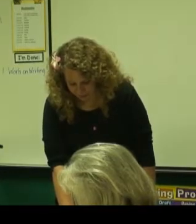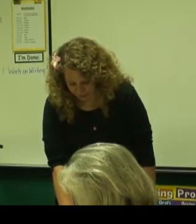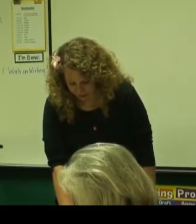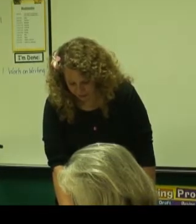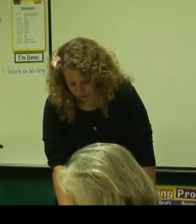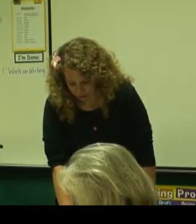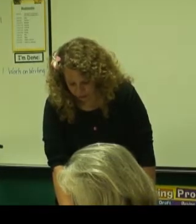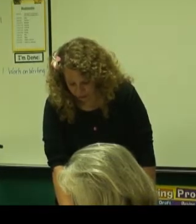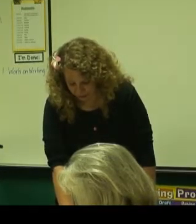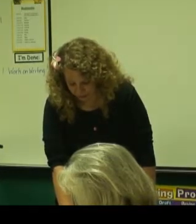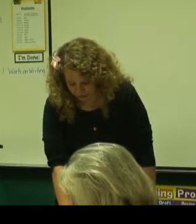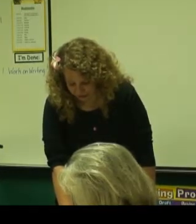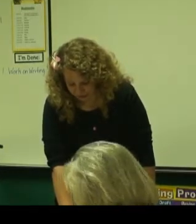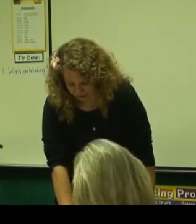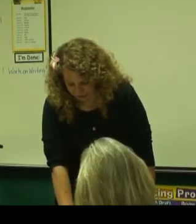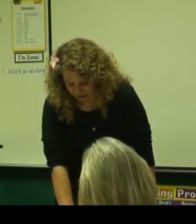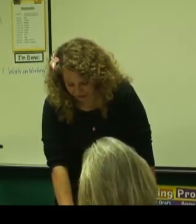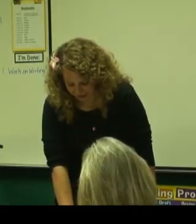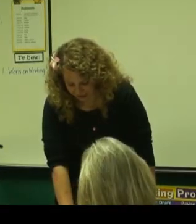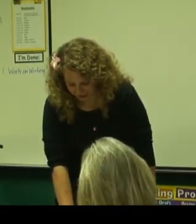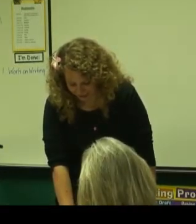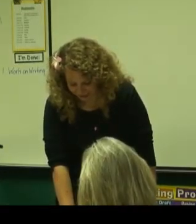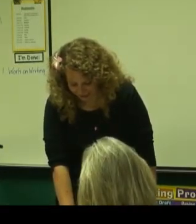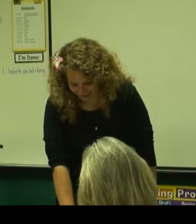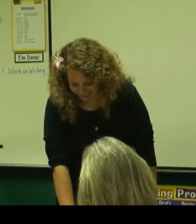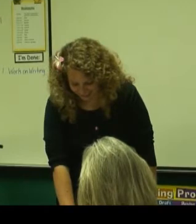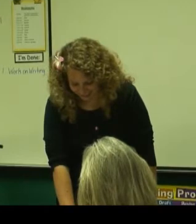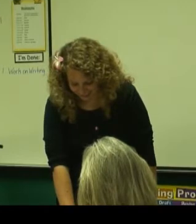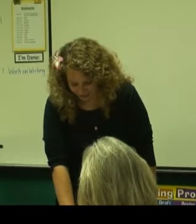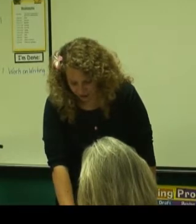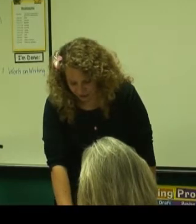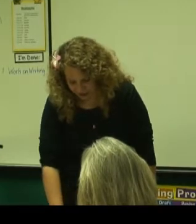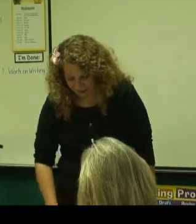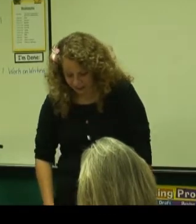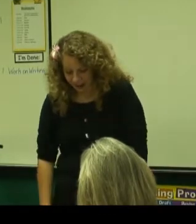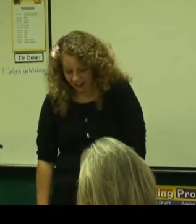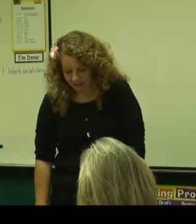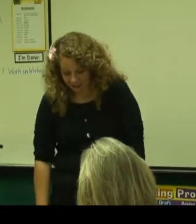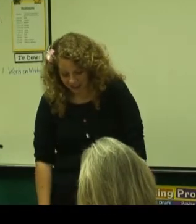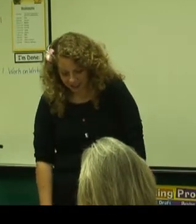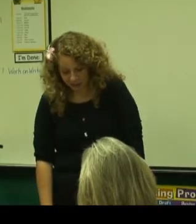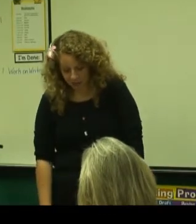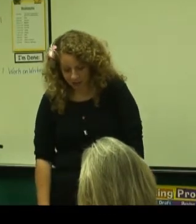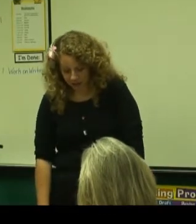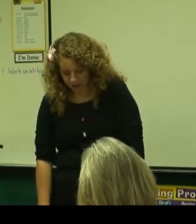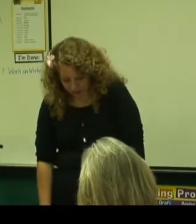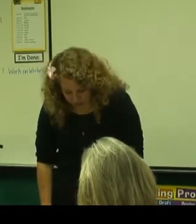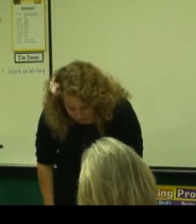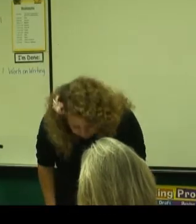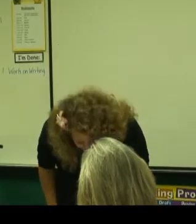anybody raise your eyebrows and squeeze them together? Okay, I'm thinking what you're gonna do.